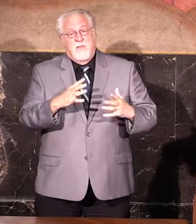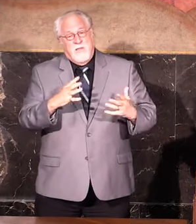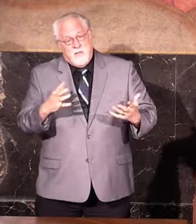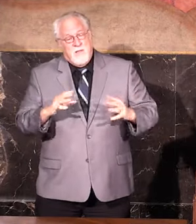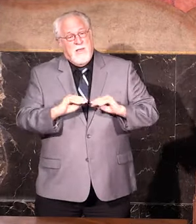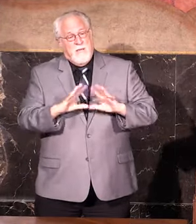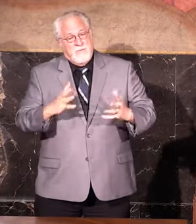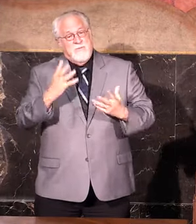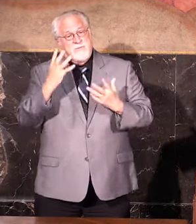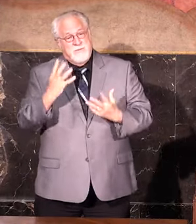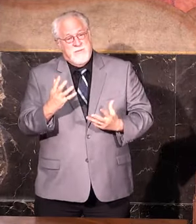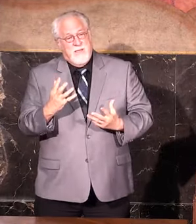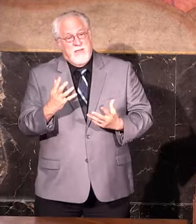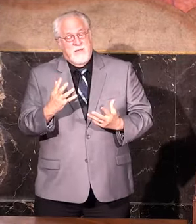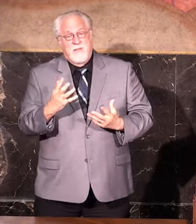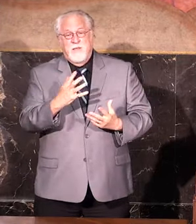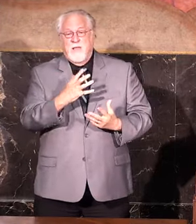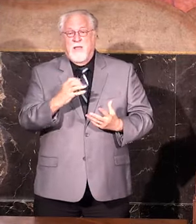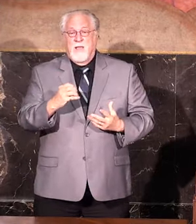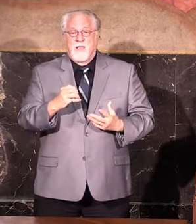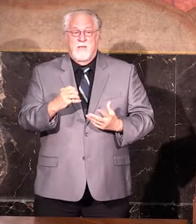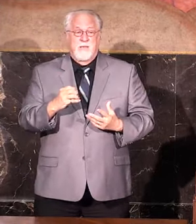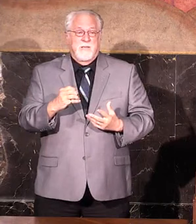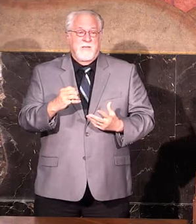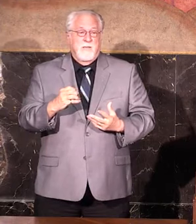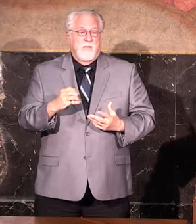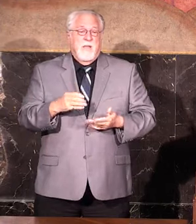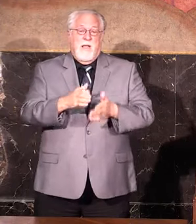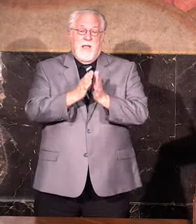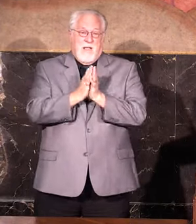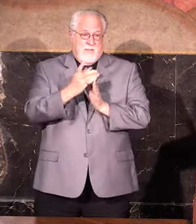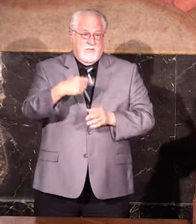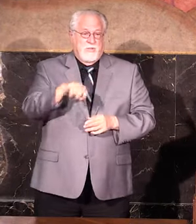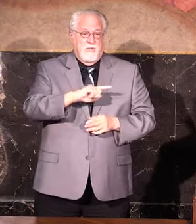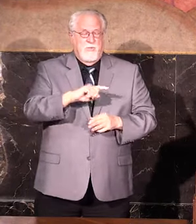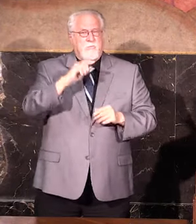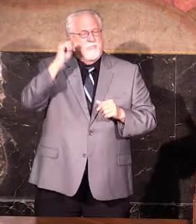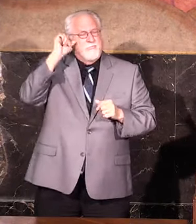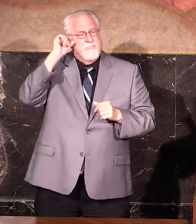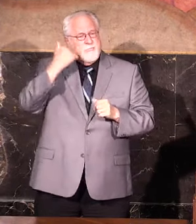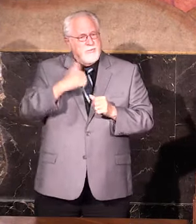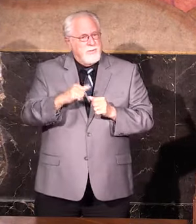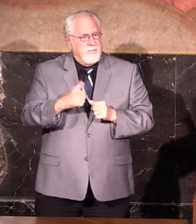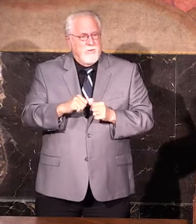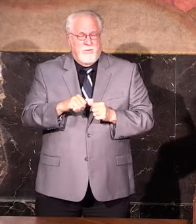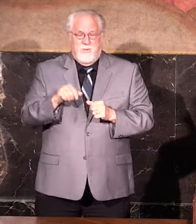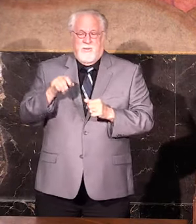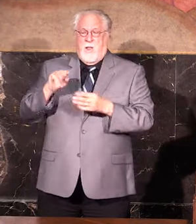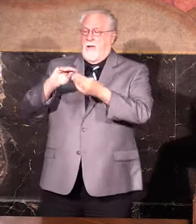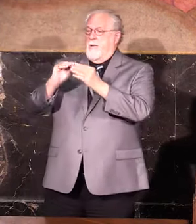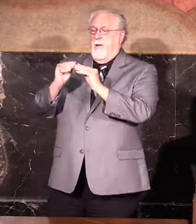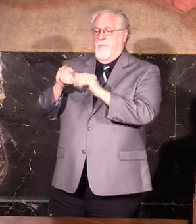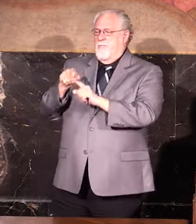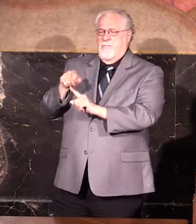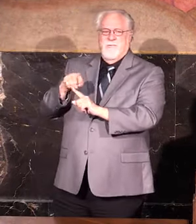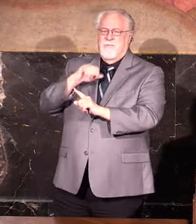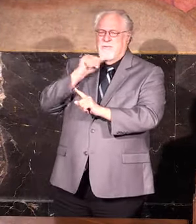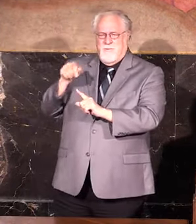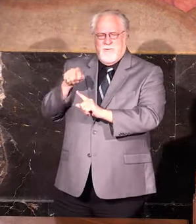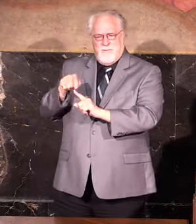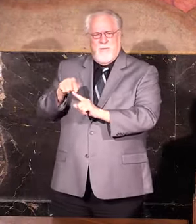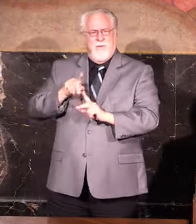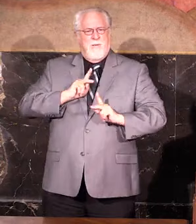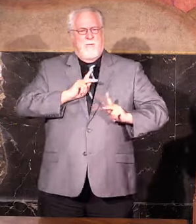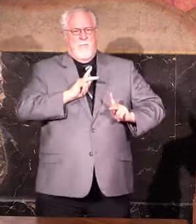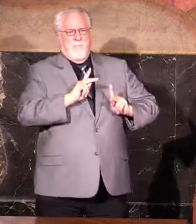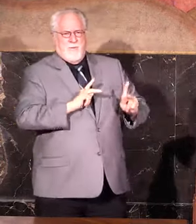Obviously very sad, and would ask people to always remember that these are not numbers. These are human beings,